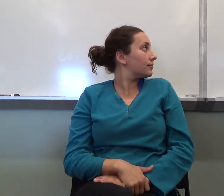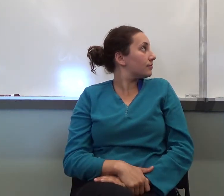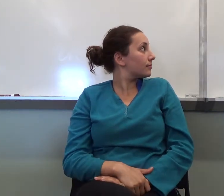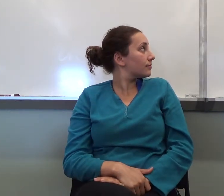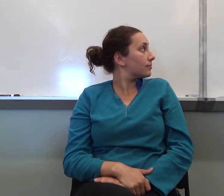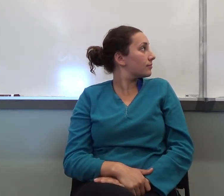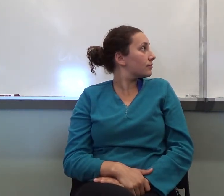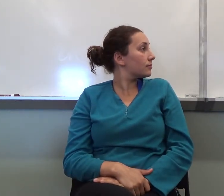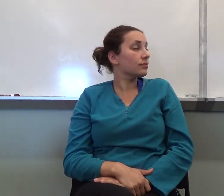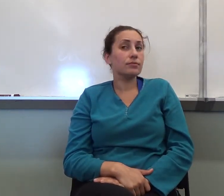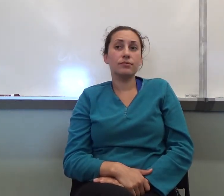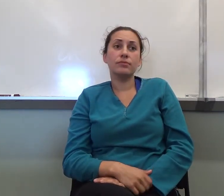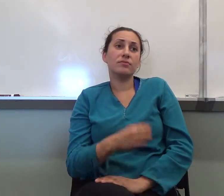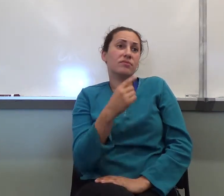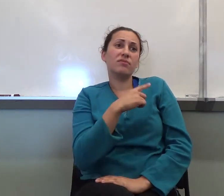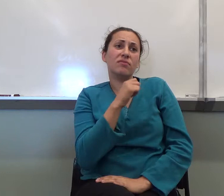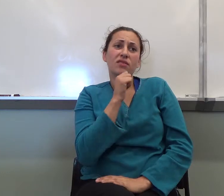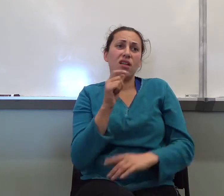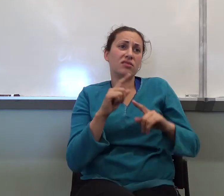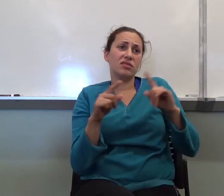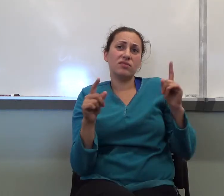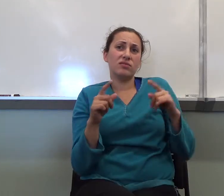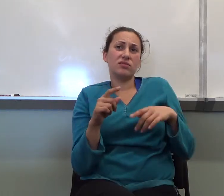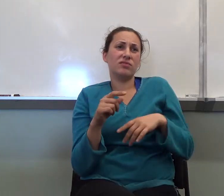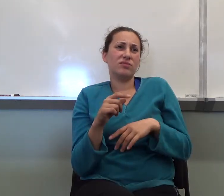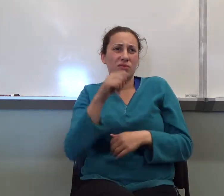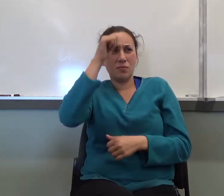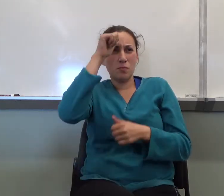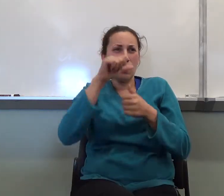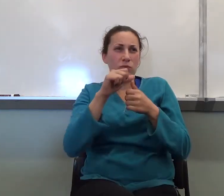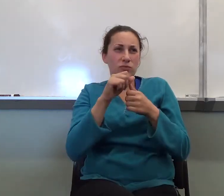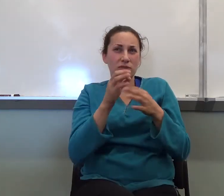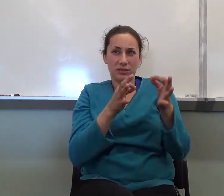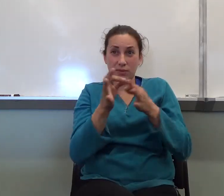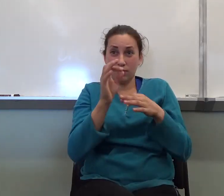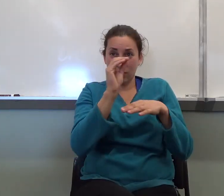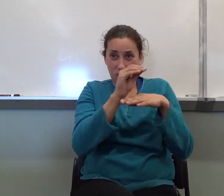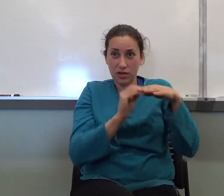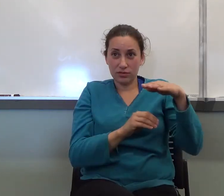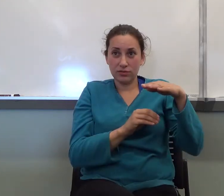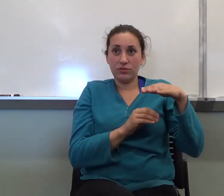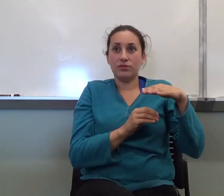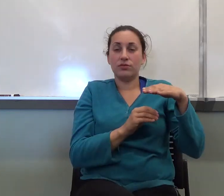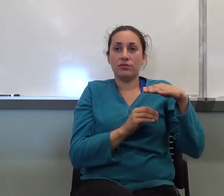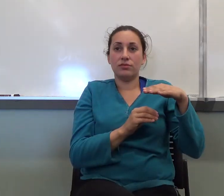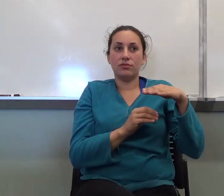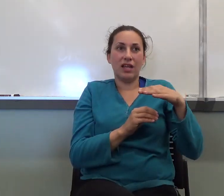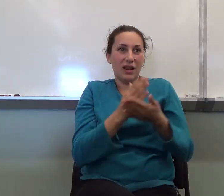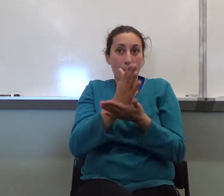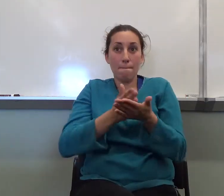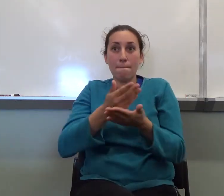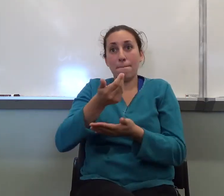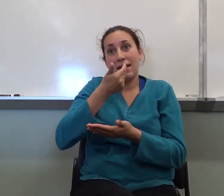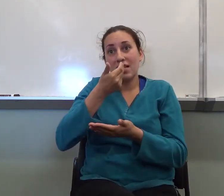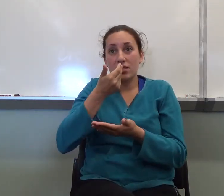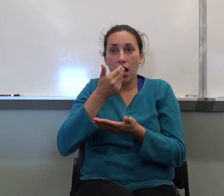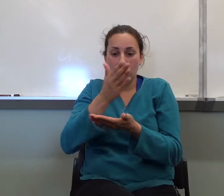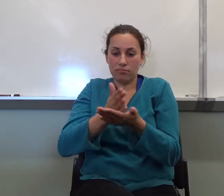Okay, now this is not too different from the way we talked about fractions and pizza pies. You know, we said,